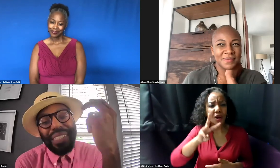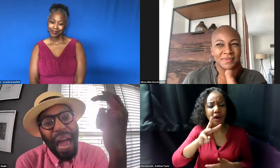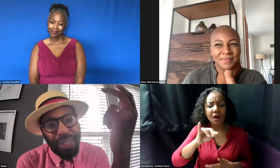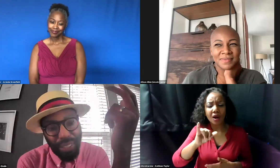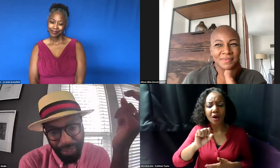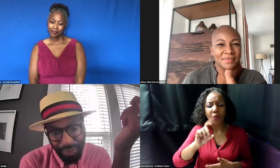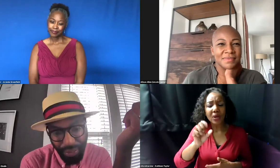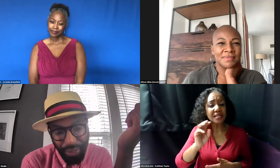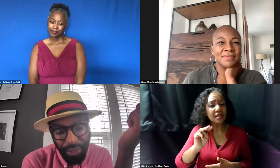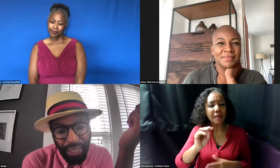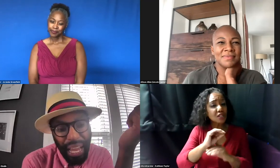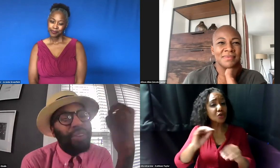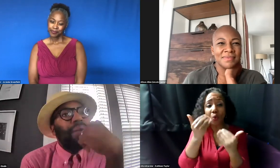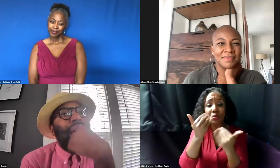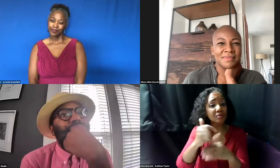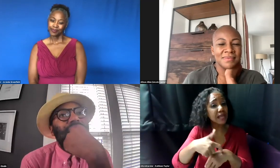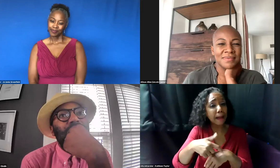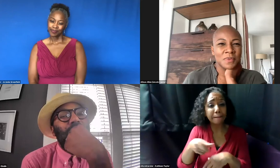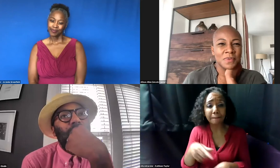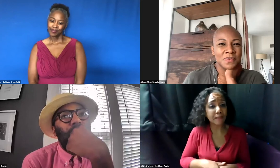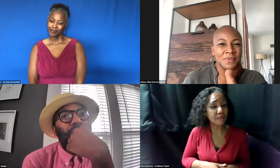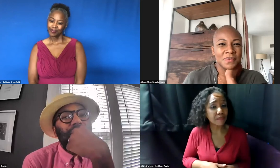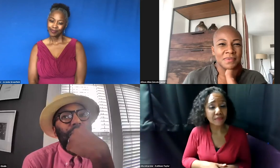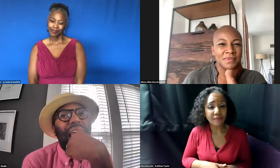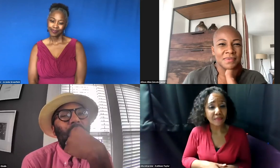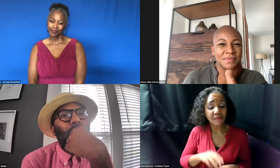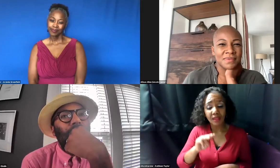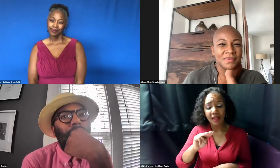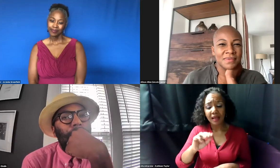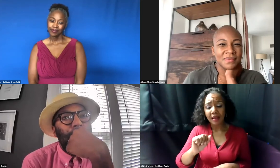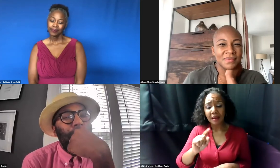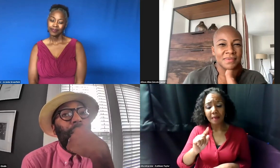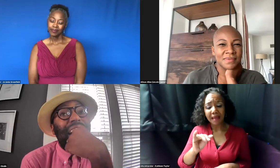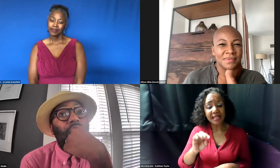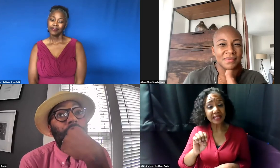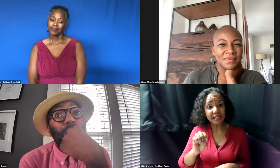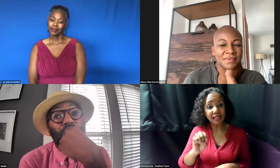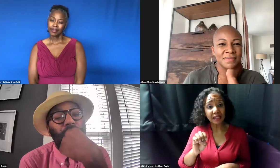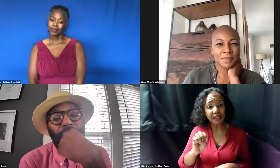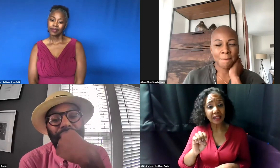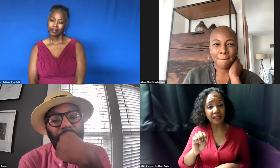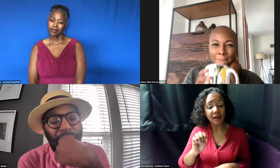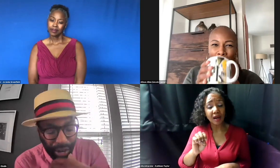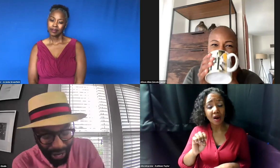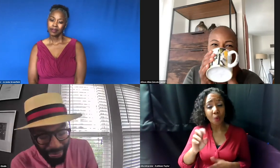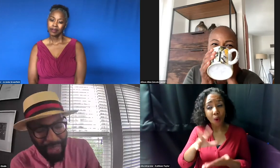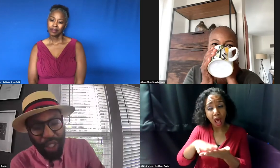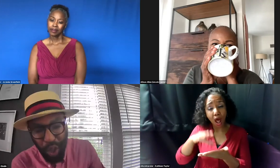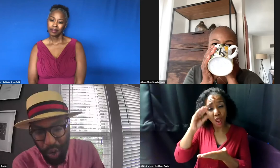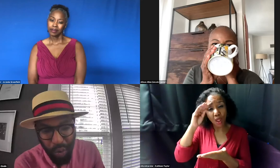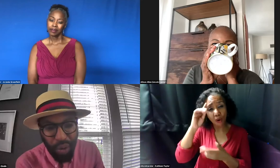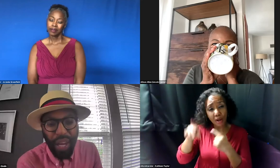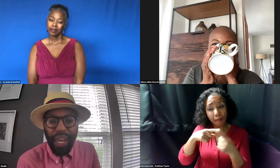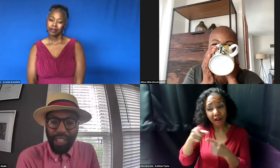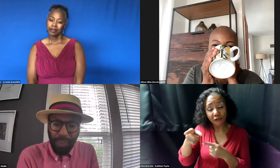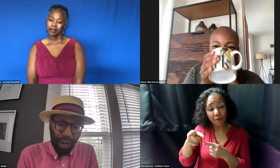wisdom is timeless. Mm-hmm. I don't think Maxine was about, most from her was not about her like things to